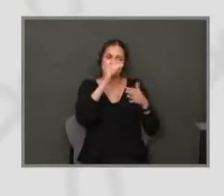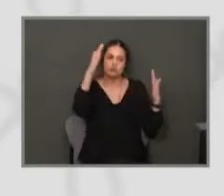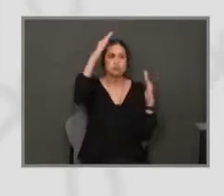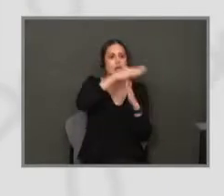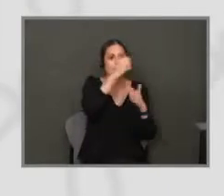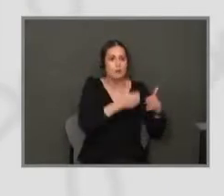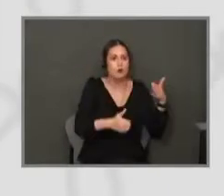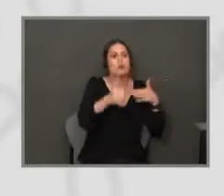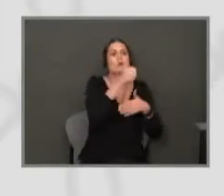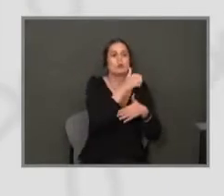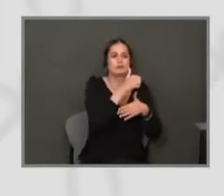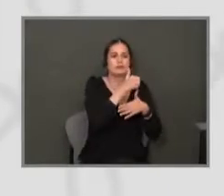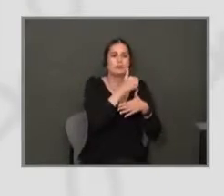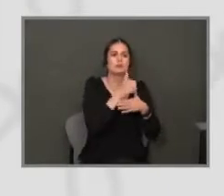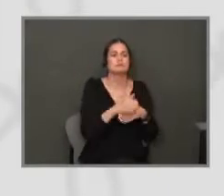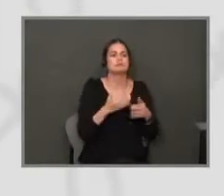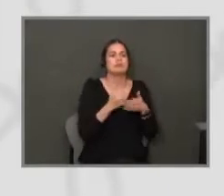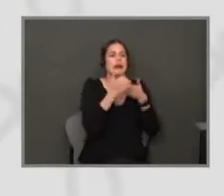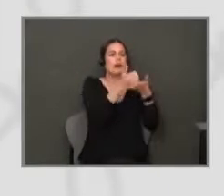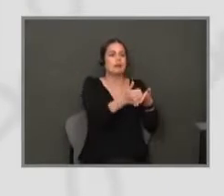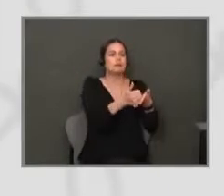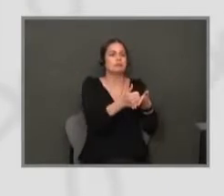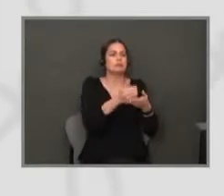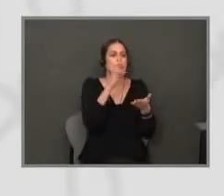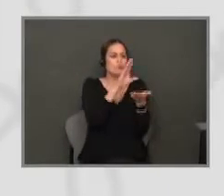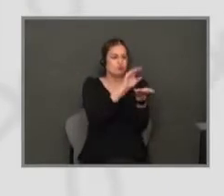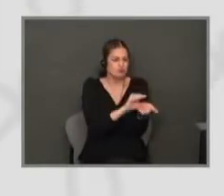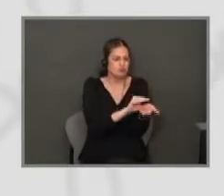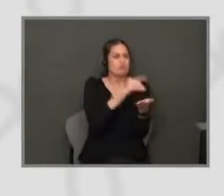provide property tax relief. And